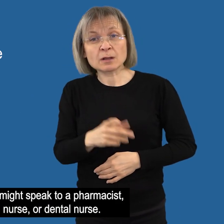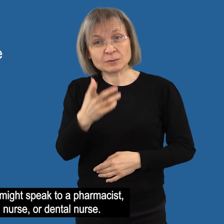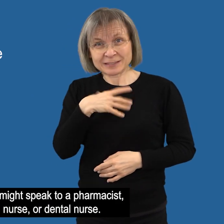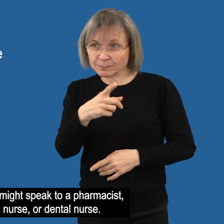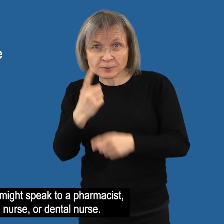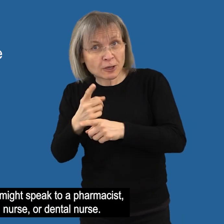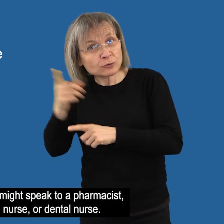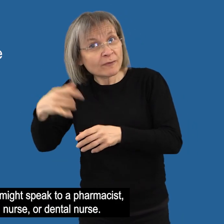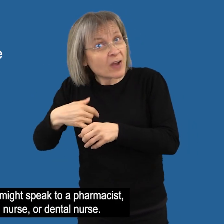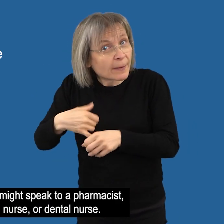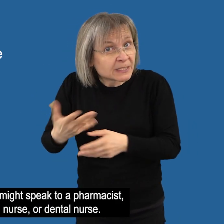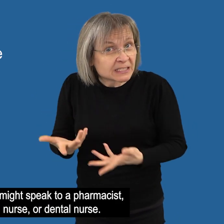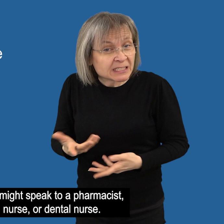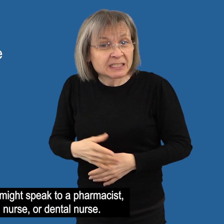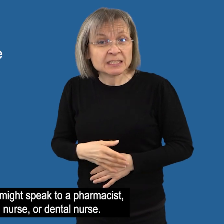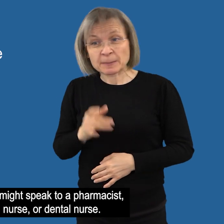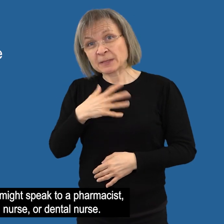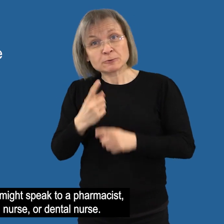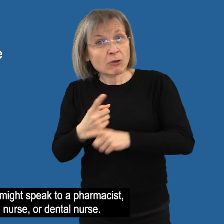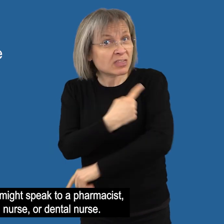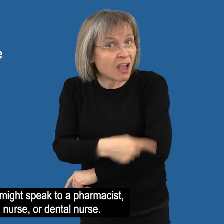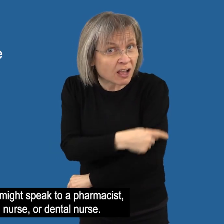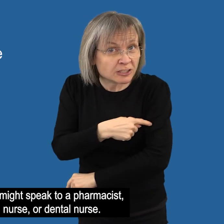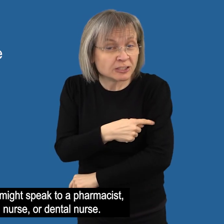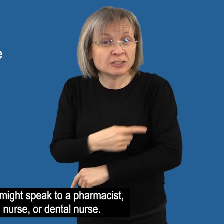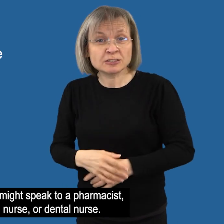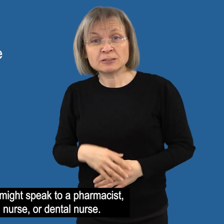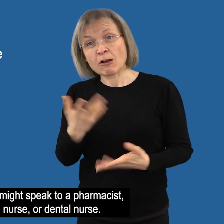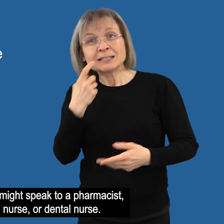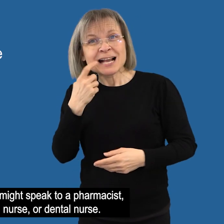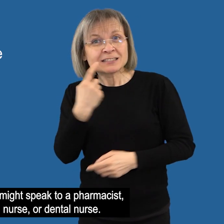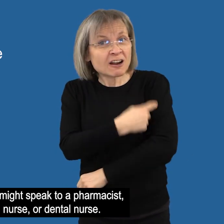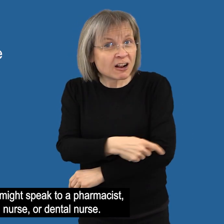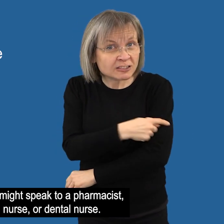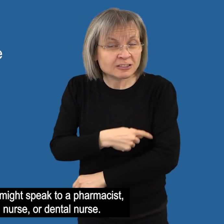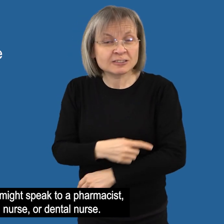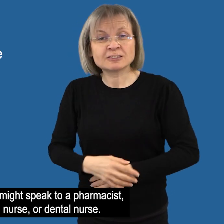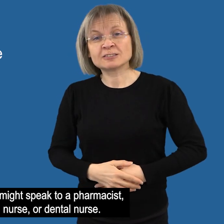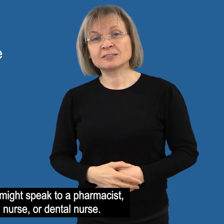You might speak to a pharmacist, nurse, or dental nurse.